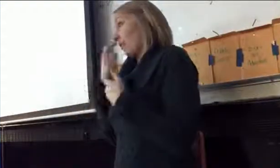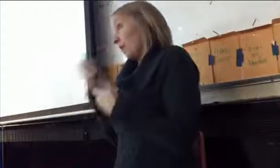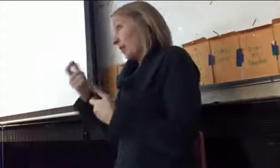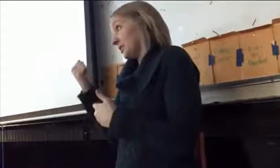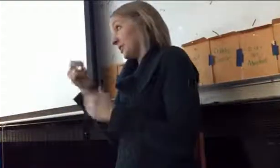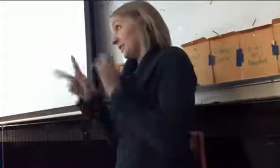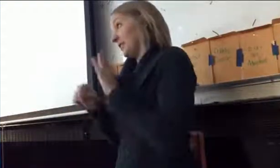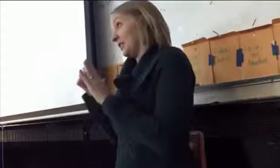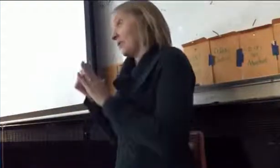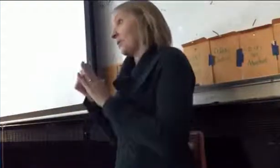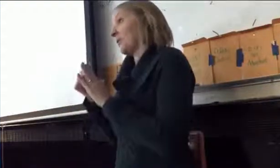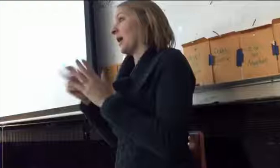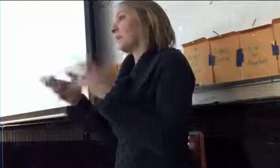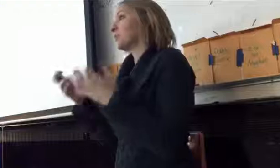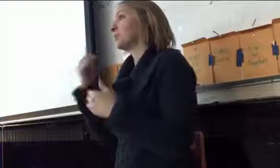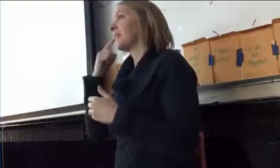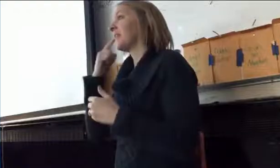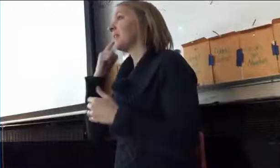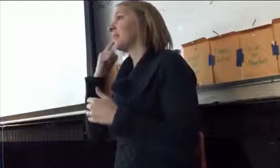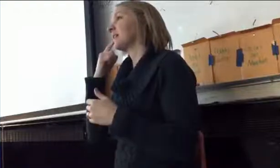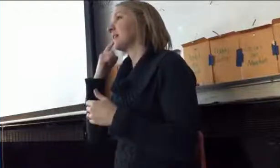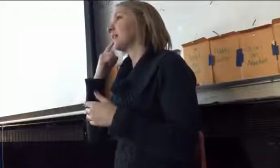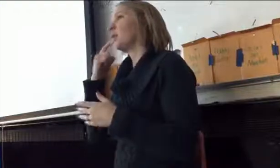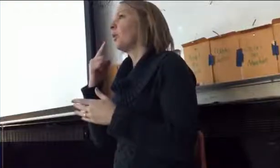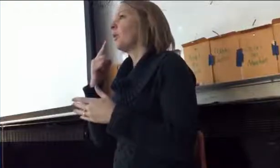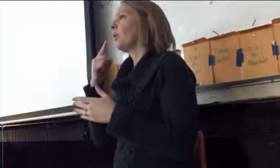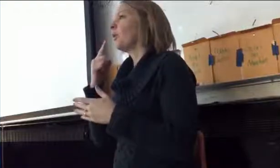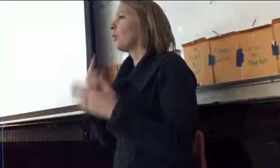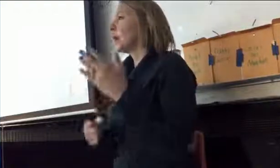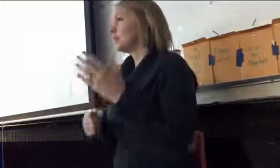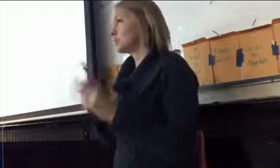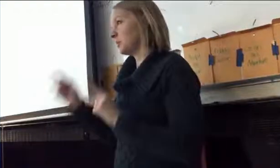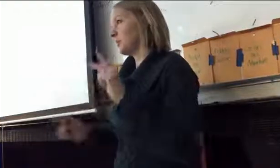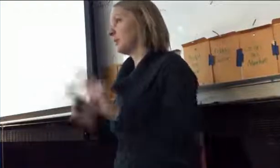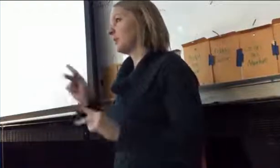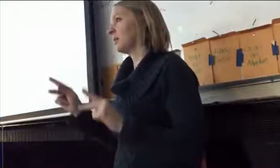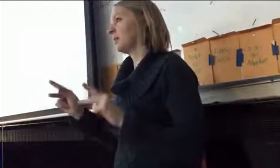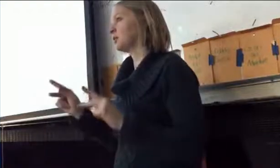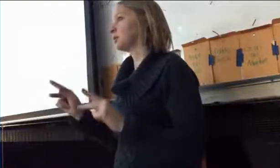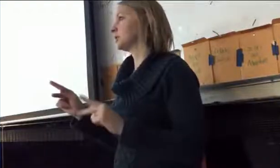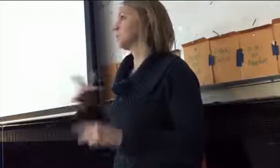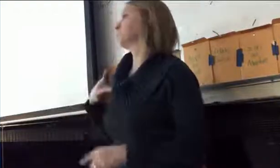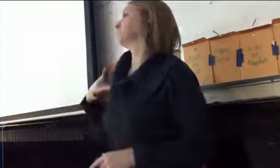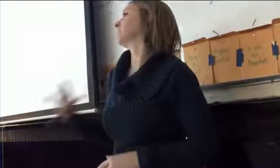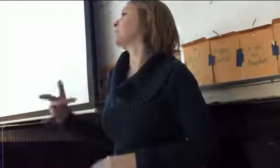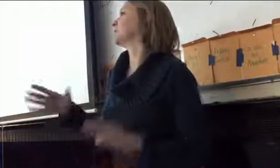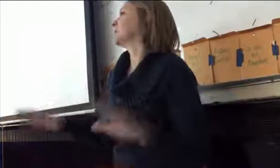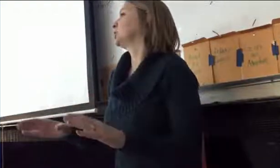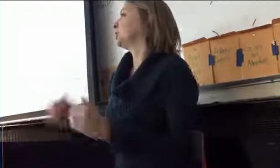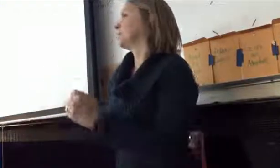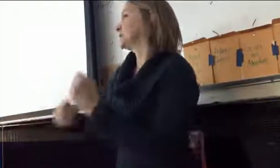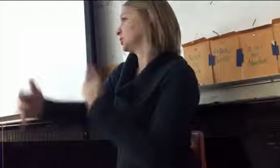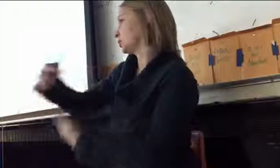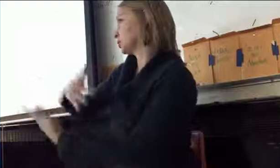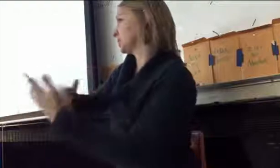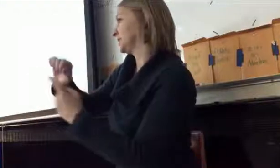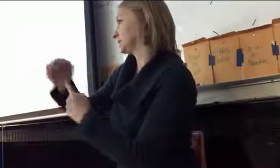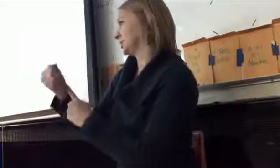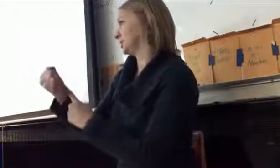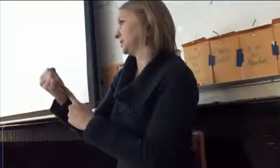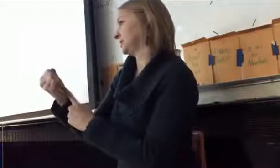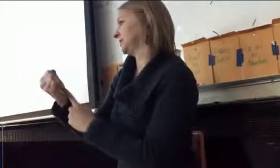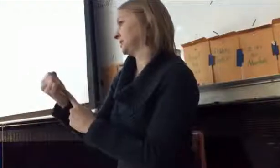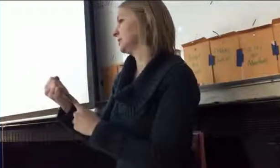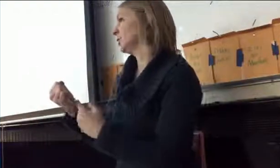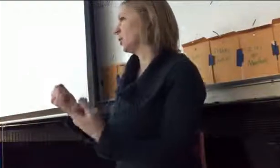I want you to think, what do people naturally do in social situations? So again, that's what